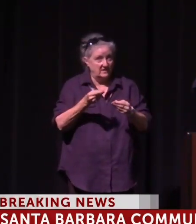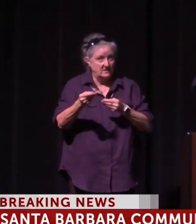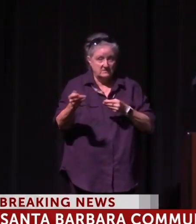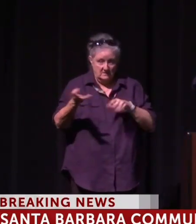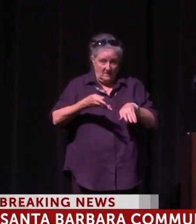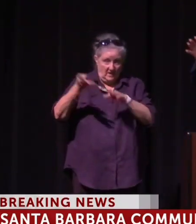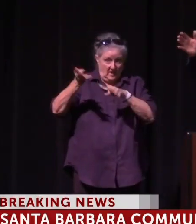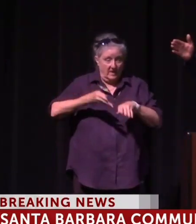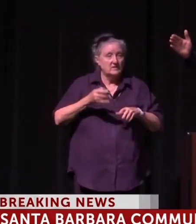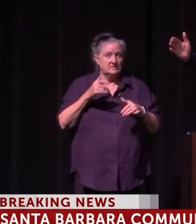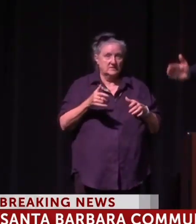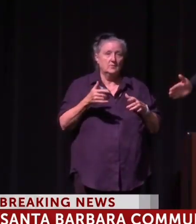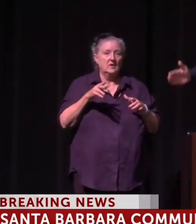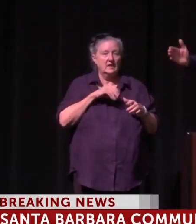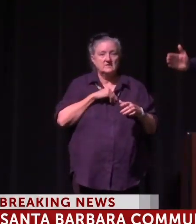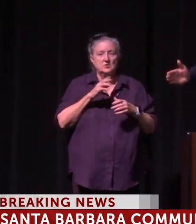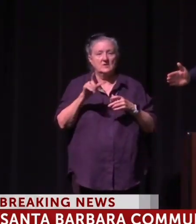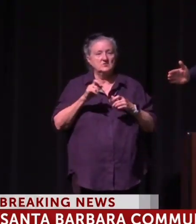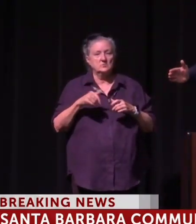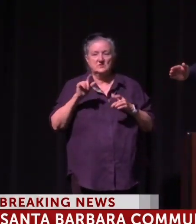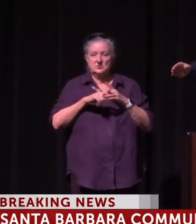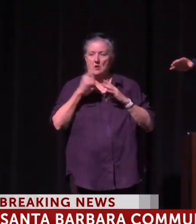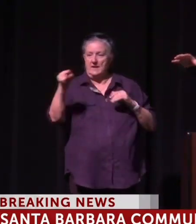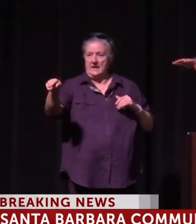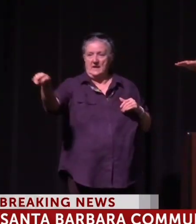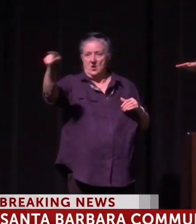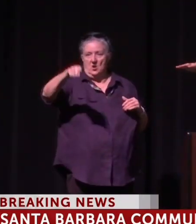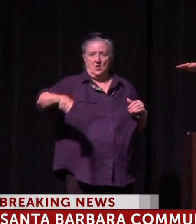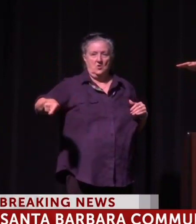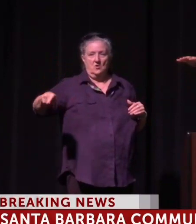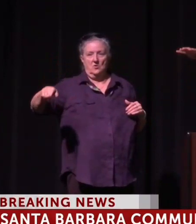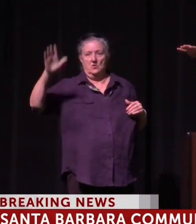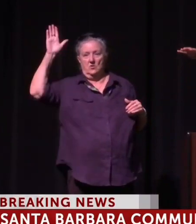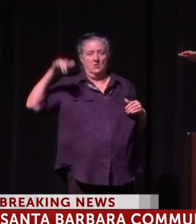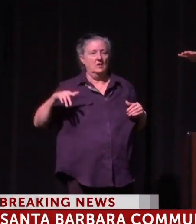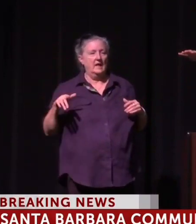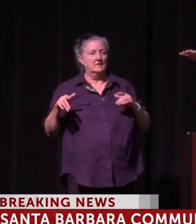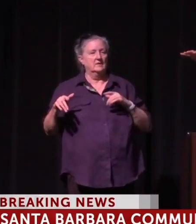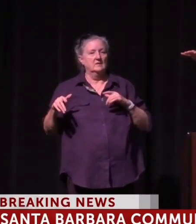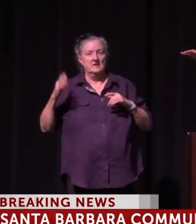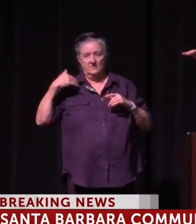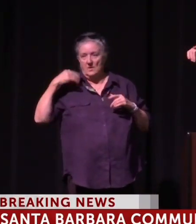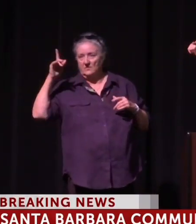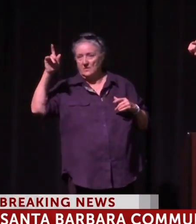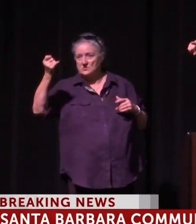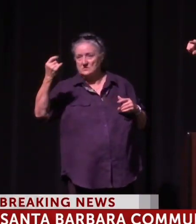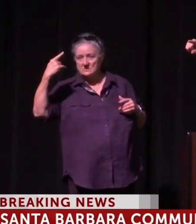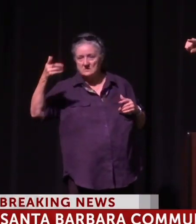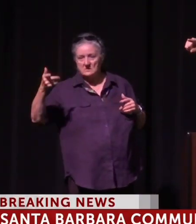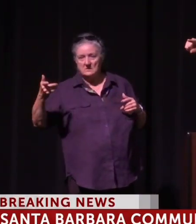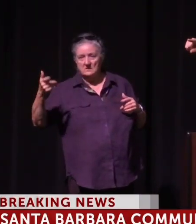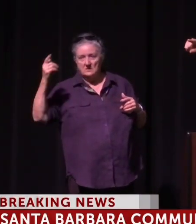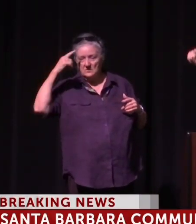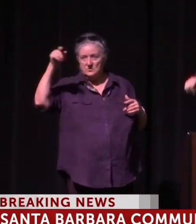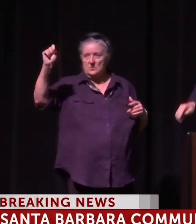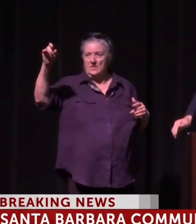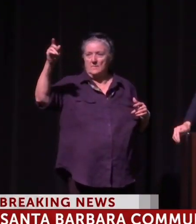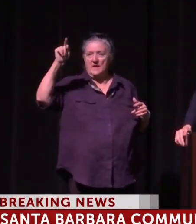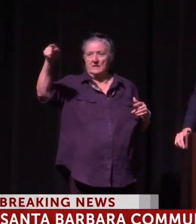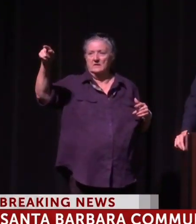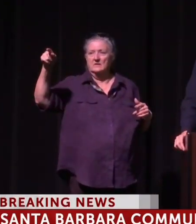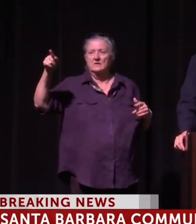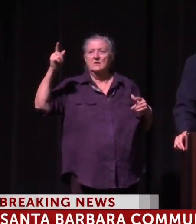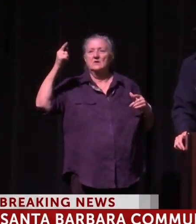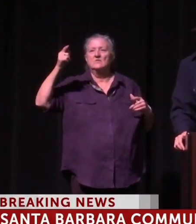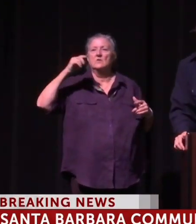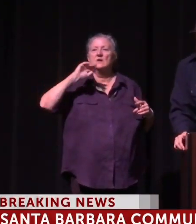begin to take some questions from the audience. And we're going to start in this section here, and we'll take some questions if you have any. Sir, in the back.